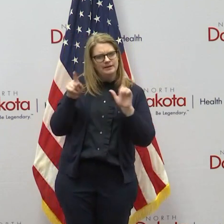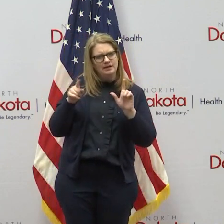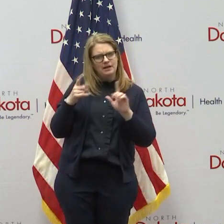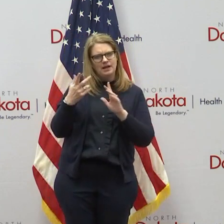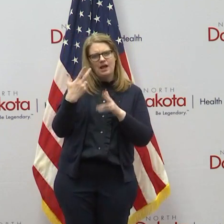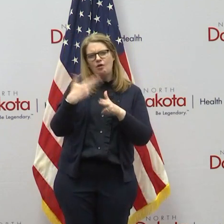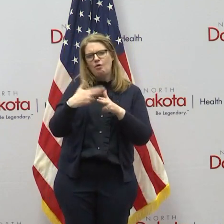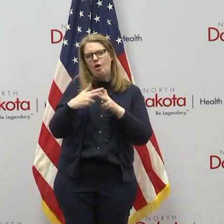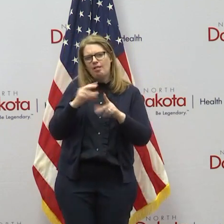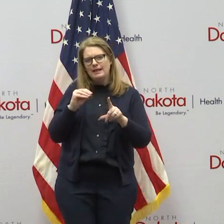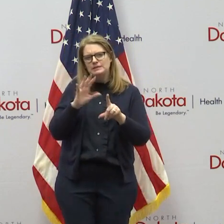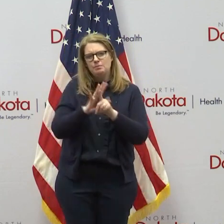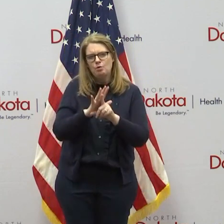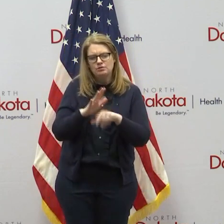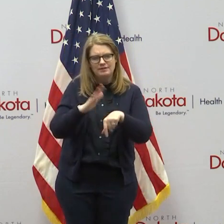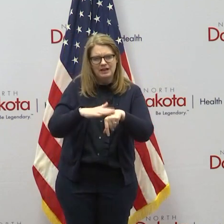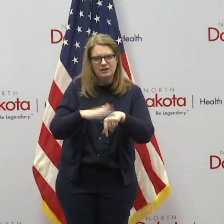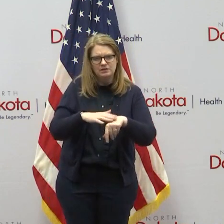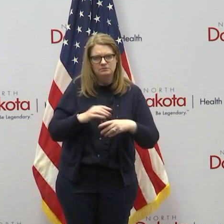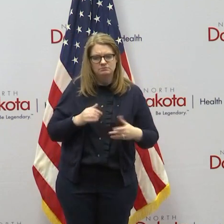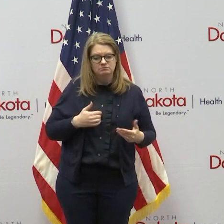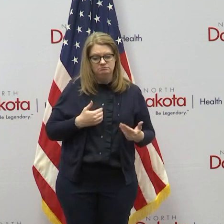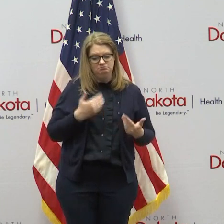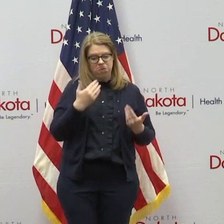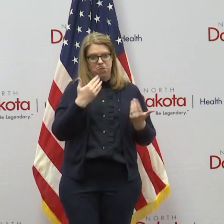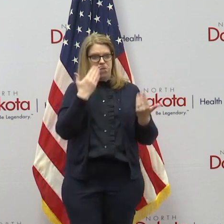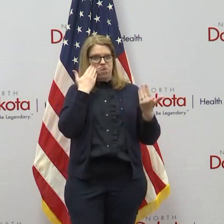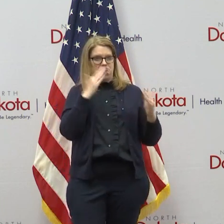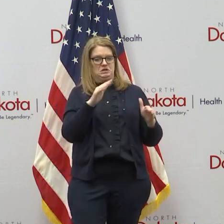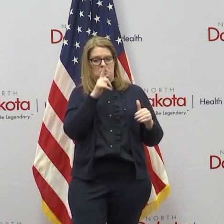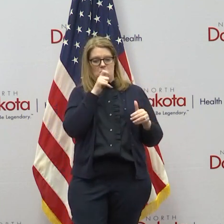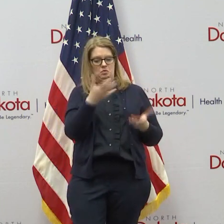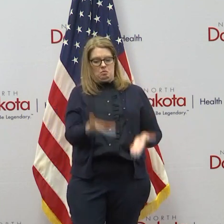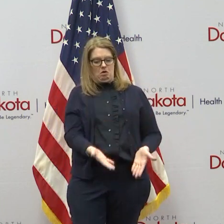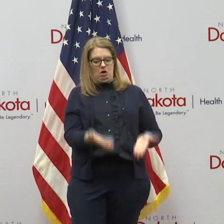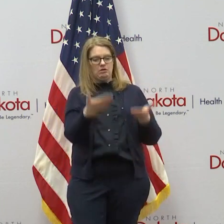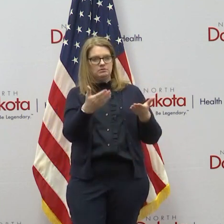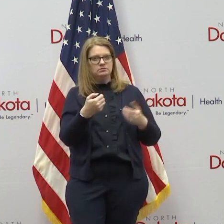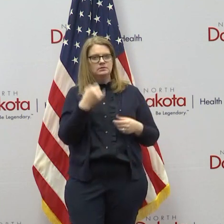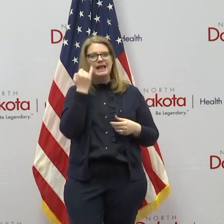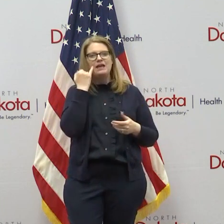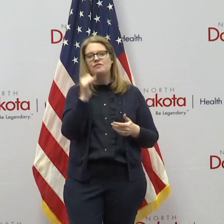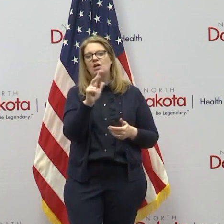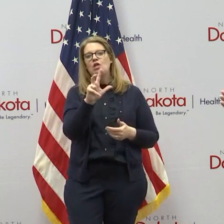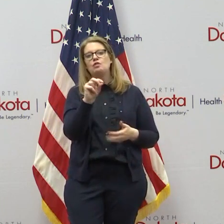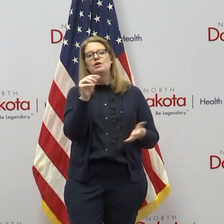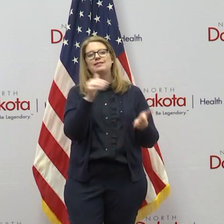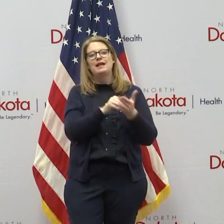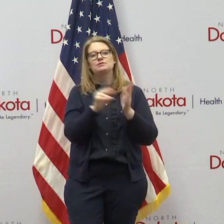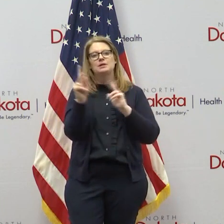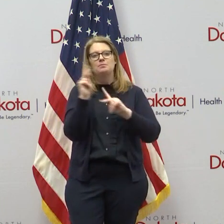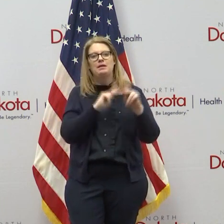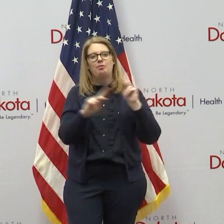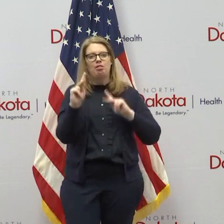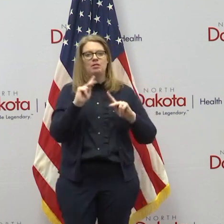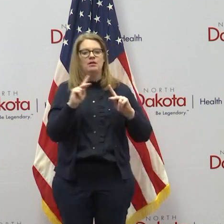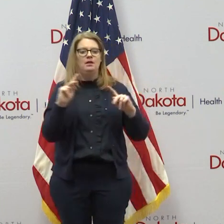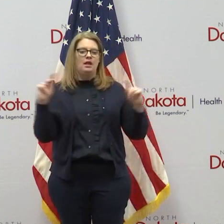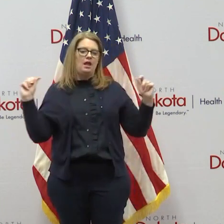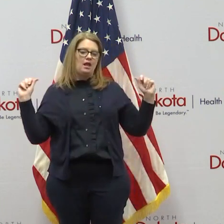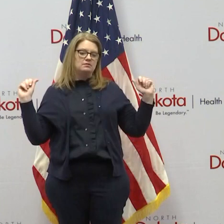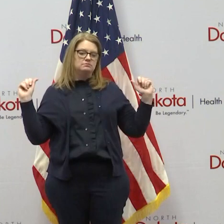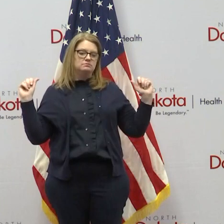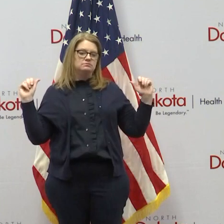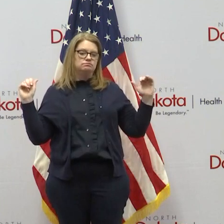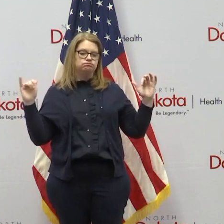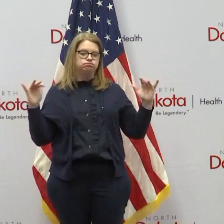exposure notification. We don't have to know who you are. If we had, 30,000 people, and we find out